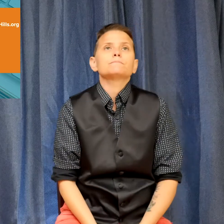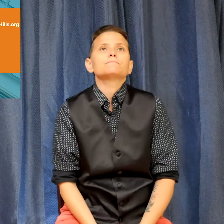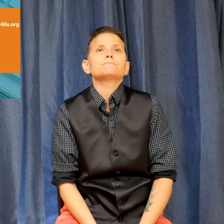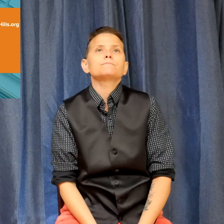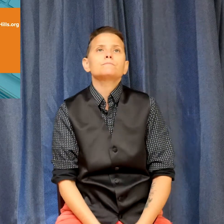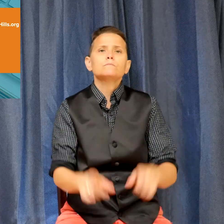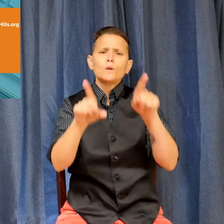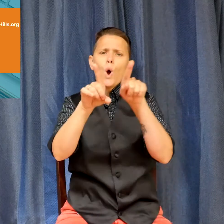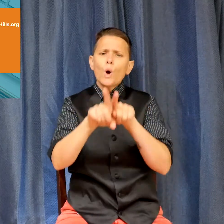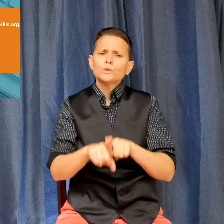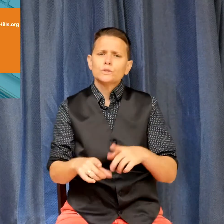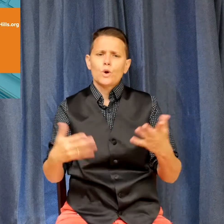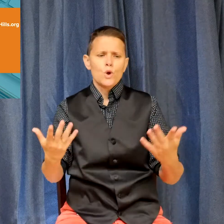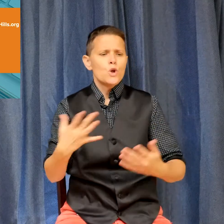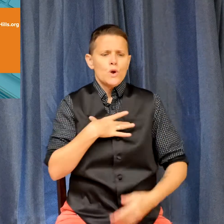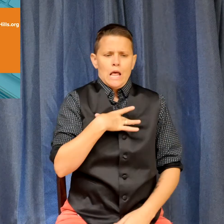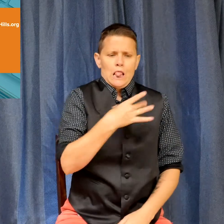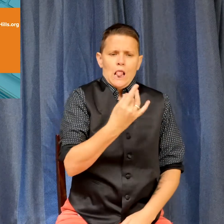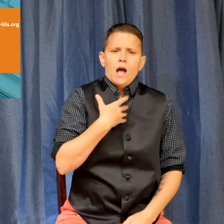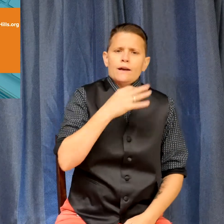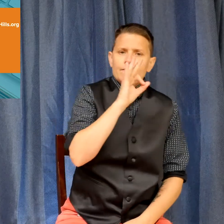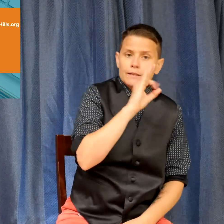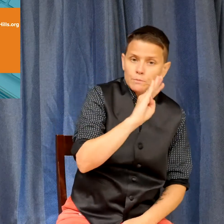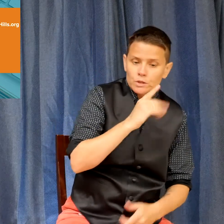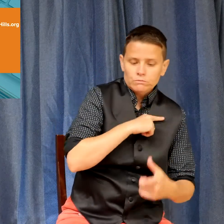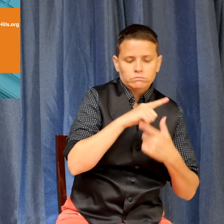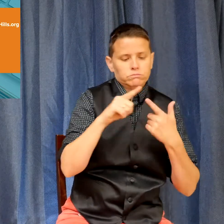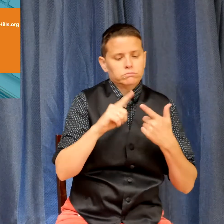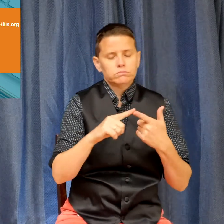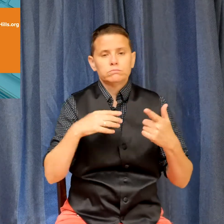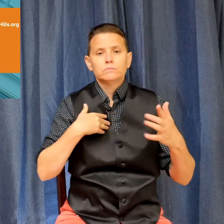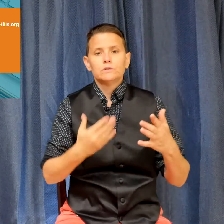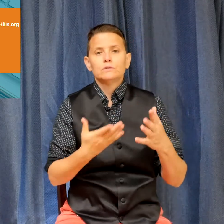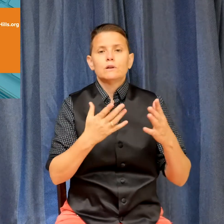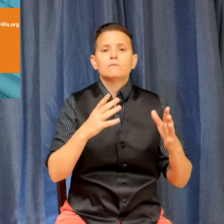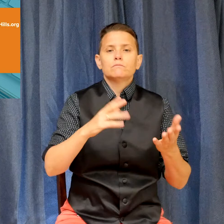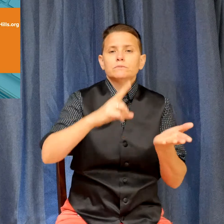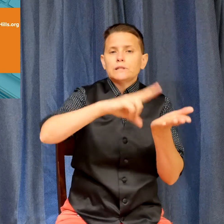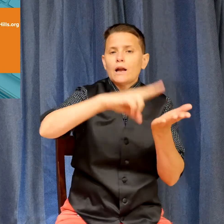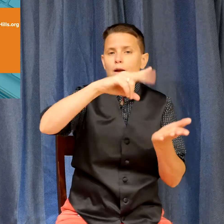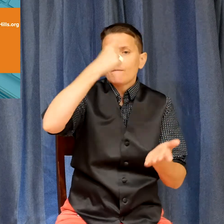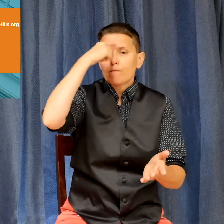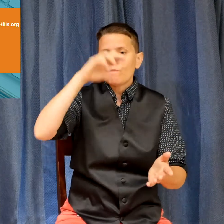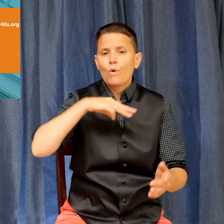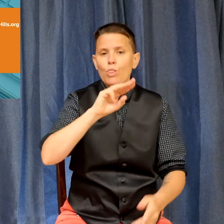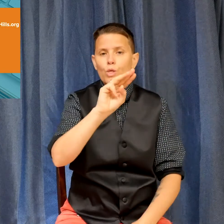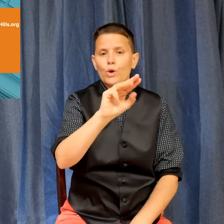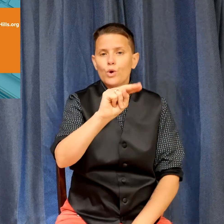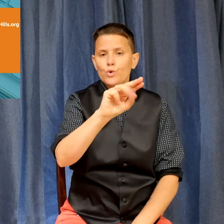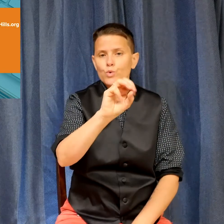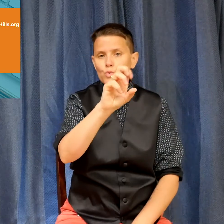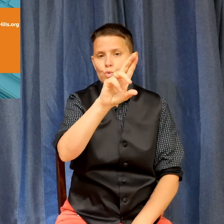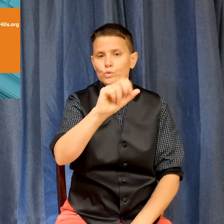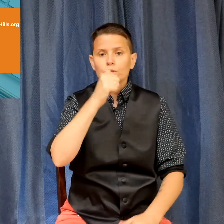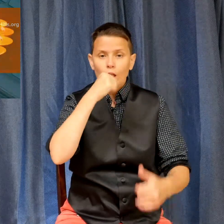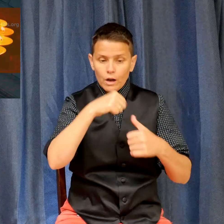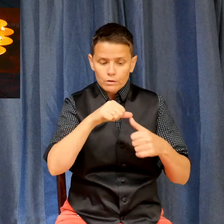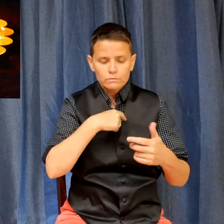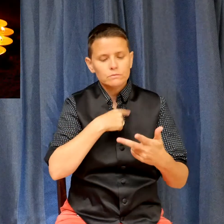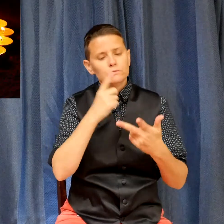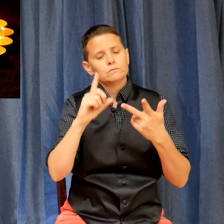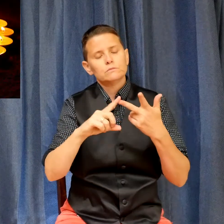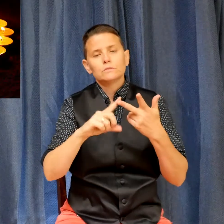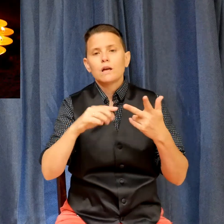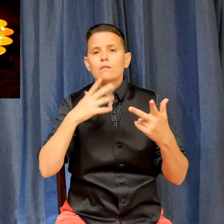Church of the Hills by liking our Facebook page, subscribing to our newsletter, and downloading our UCOH app.